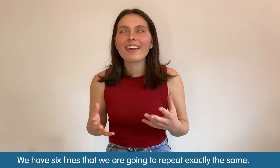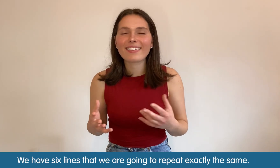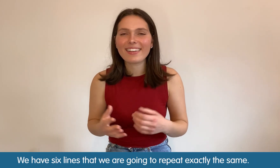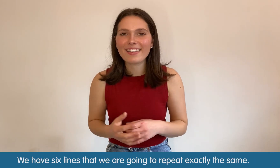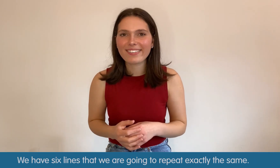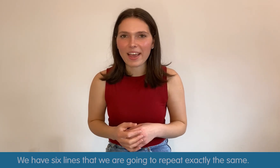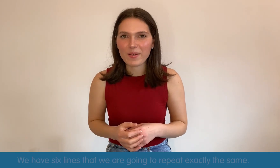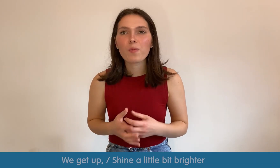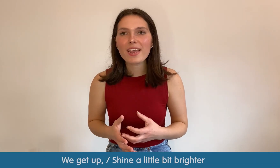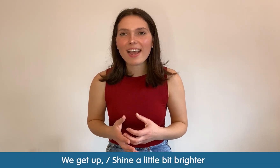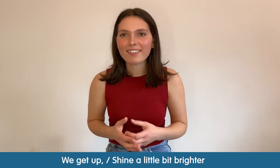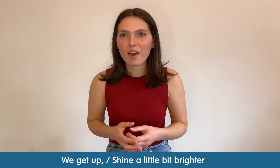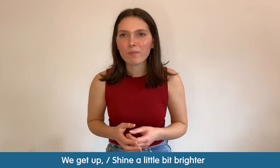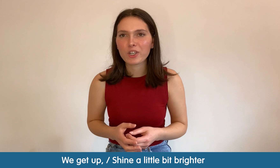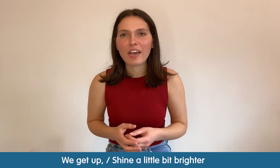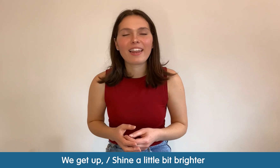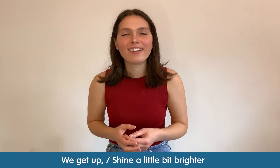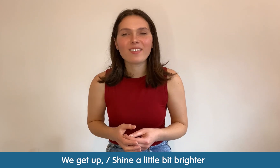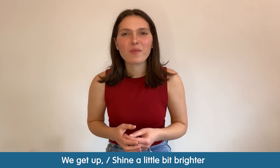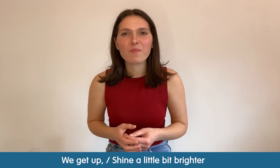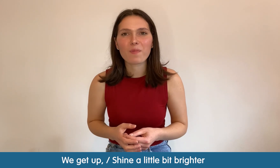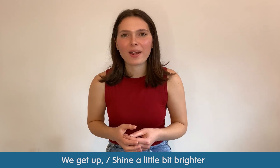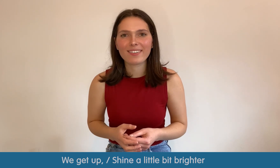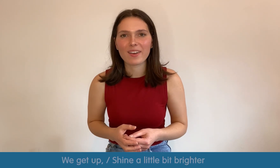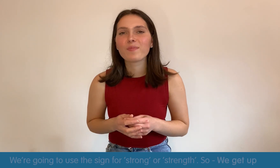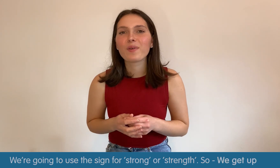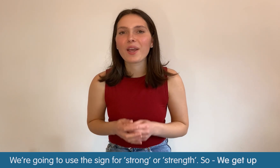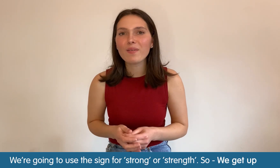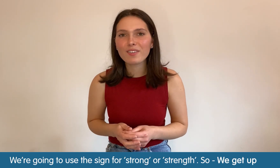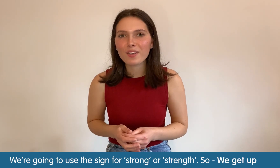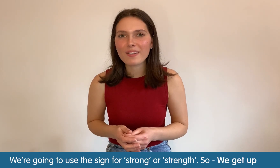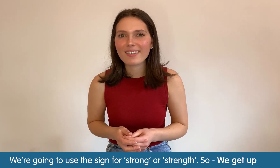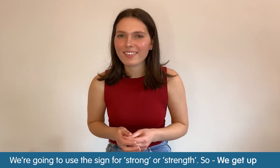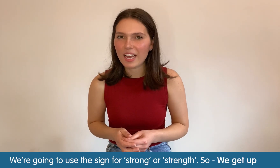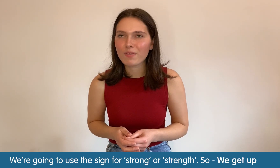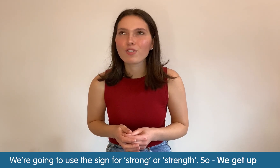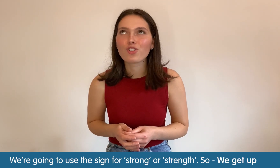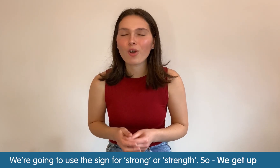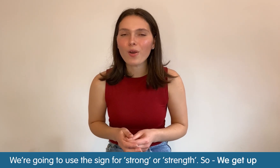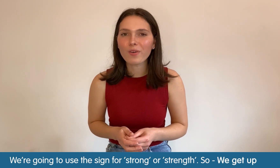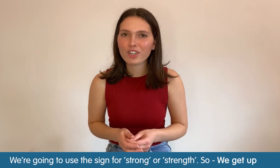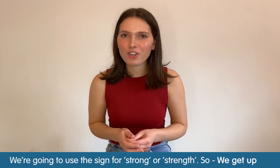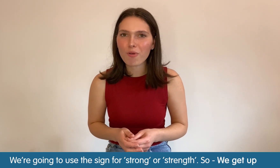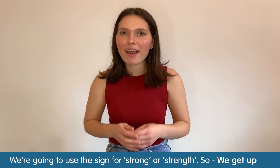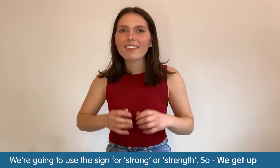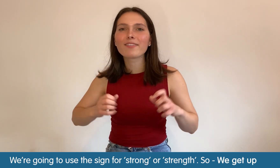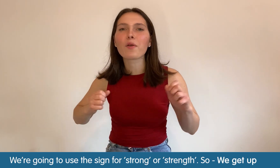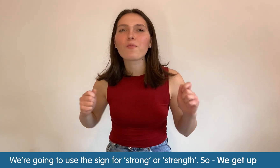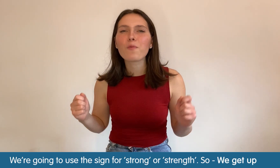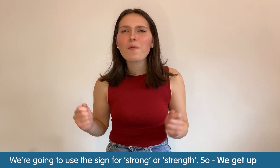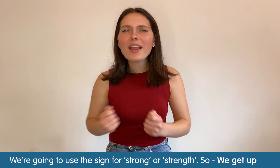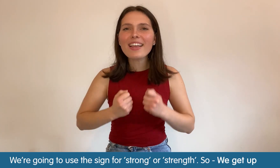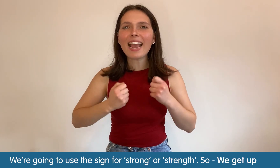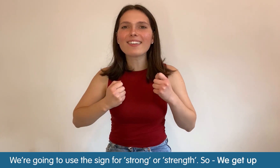exactly the same. We get up, shine a little bit brighter. We're going to use the sign for strong or strength, so we get